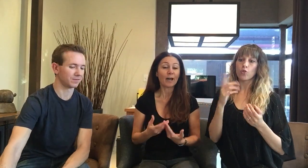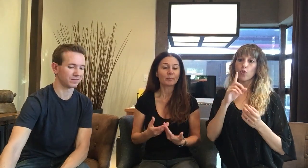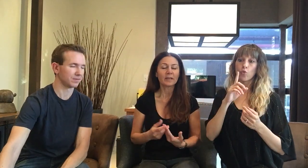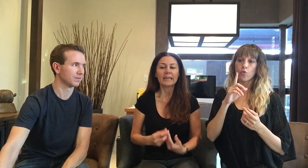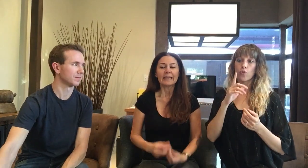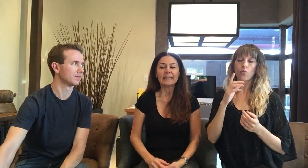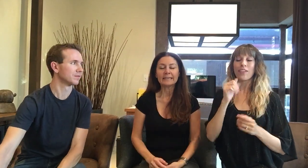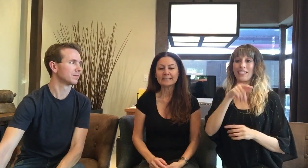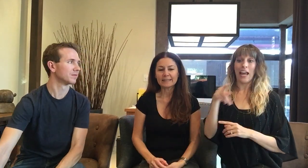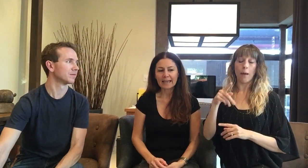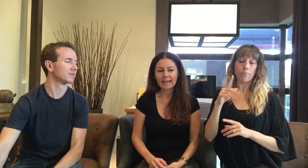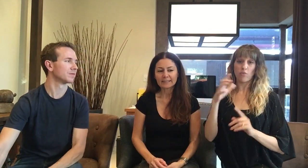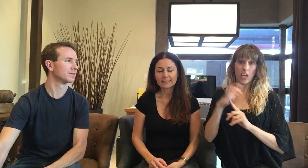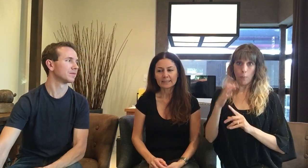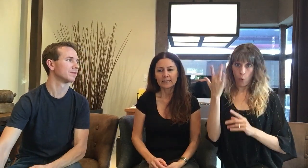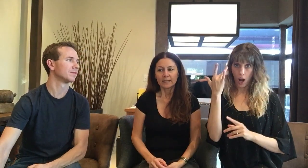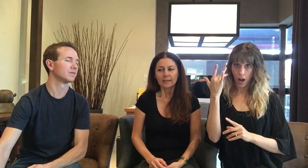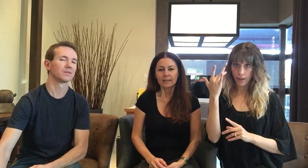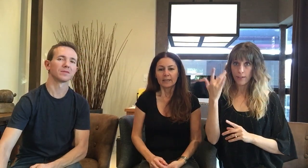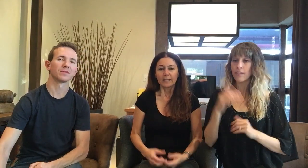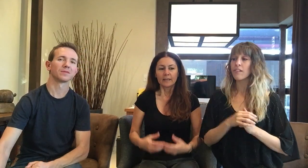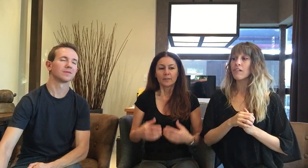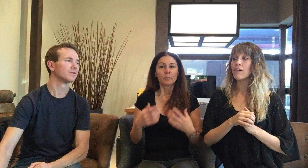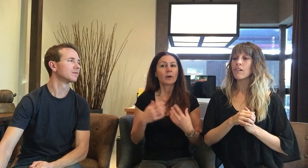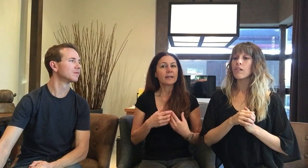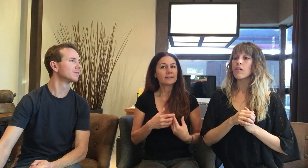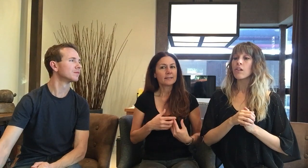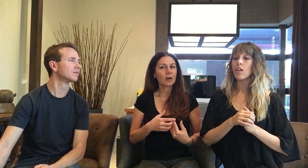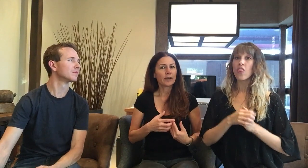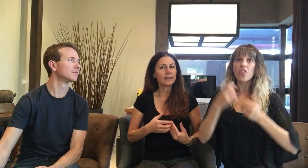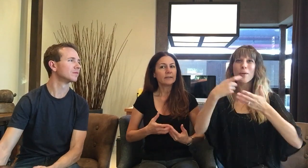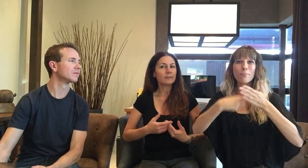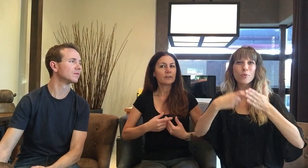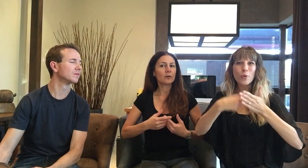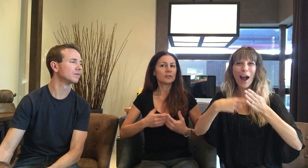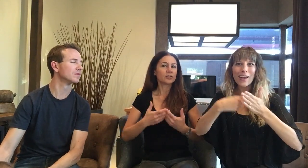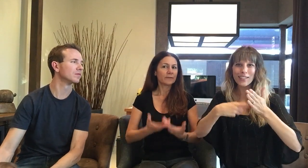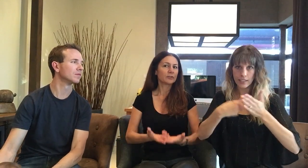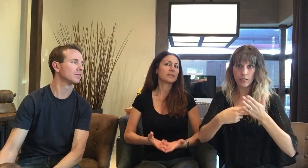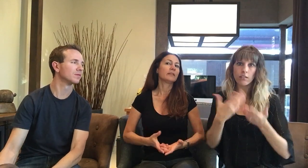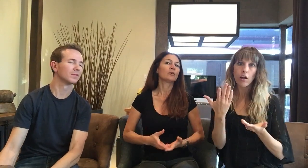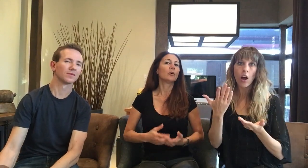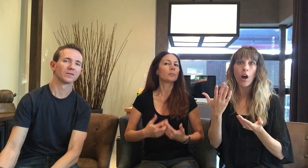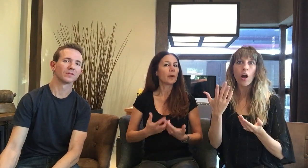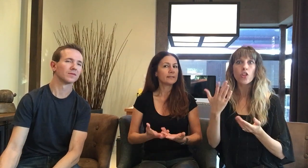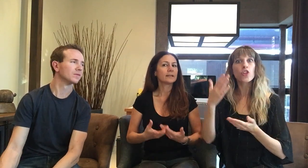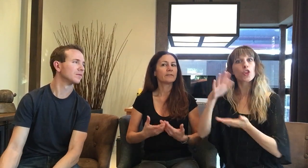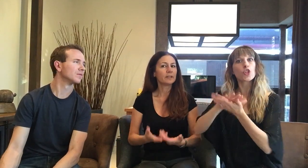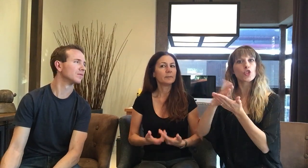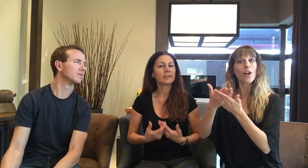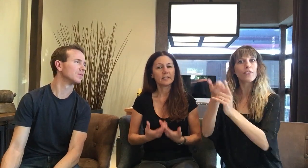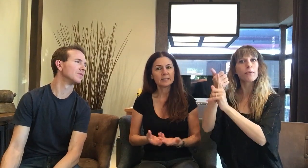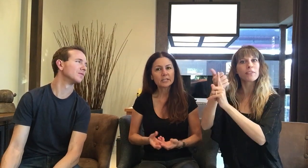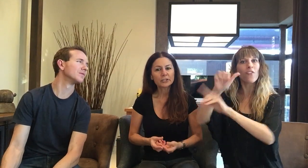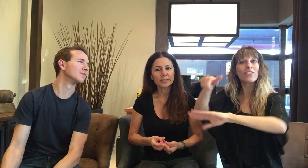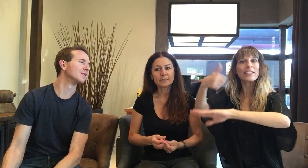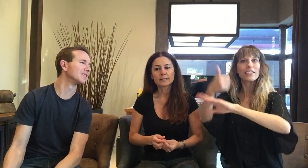app, is that the pricing on it, even though the chefs are setting their own pricing, availability, and dishes,